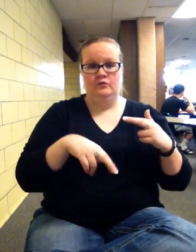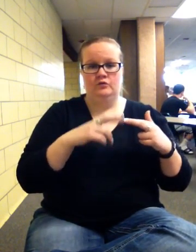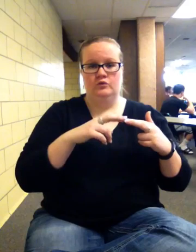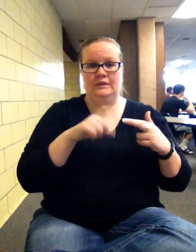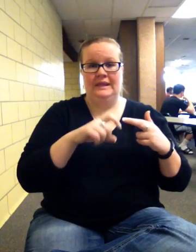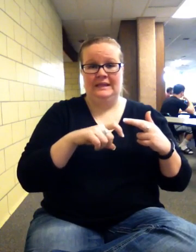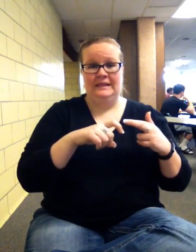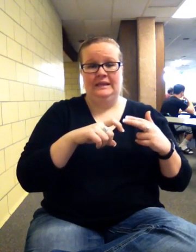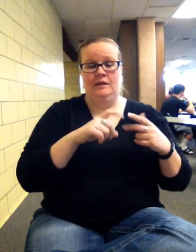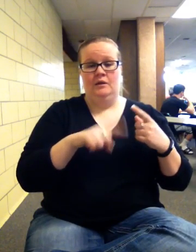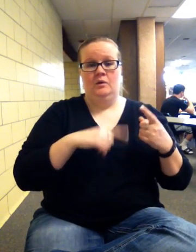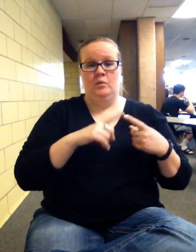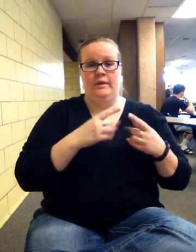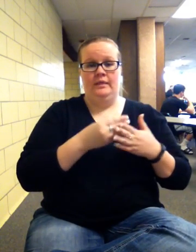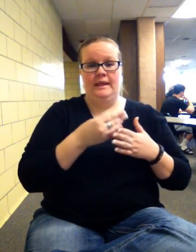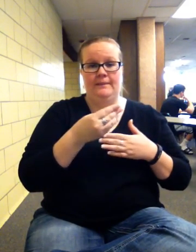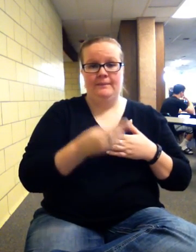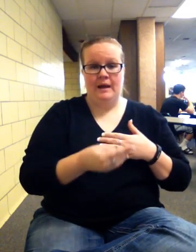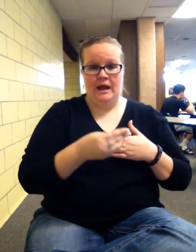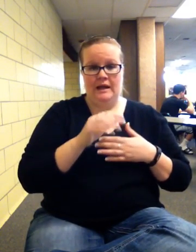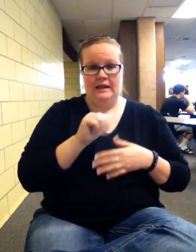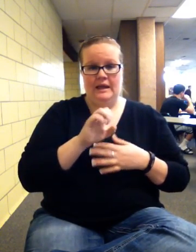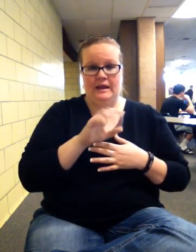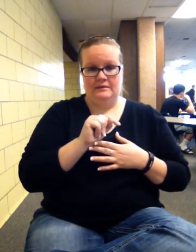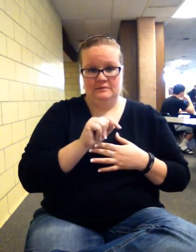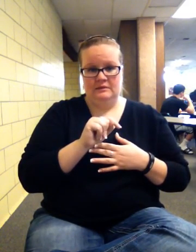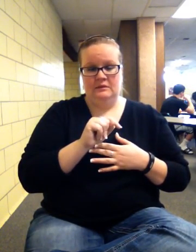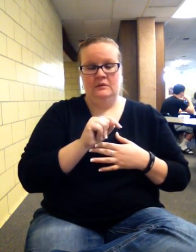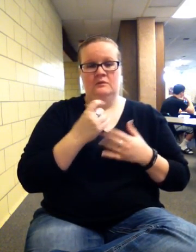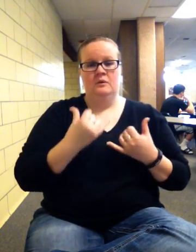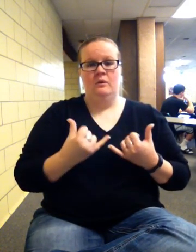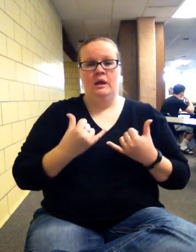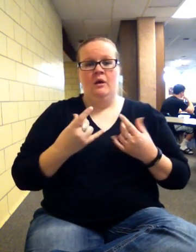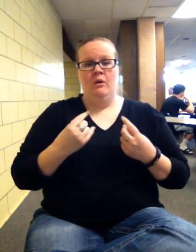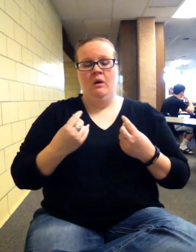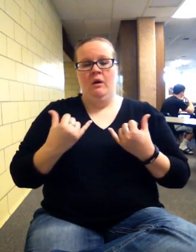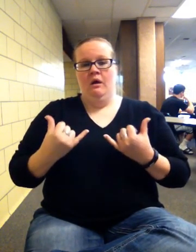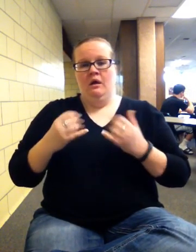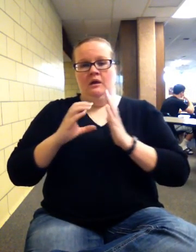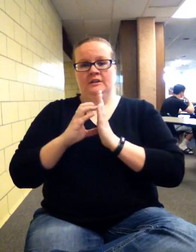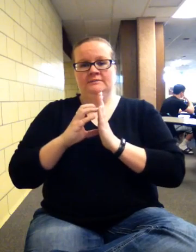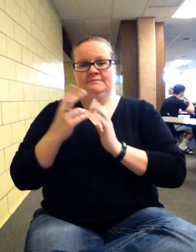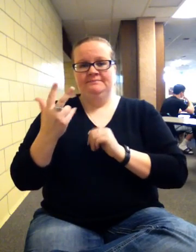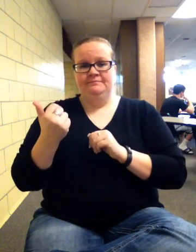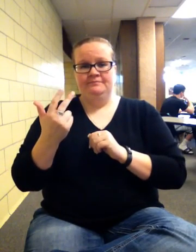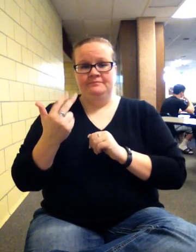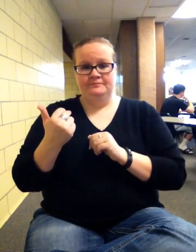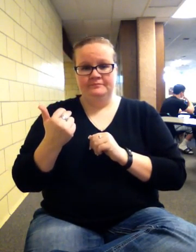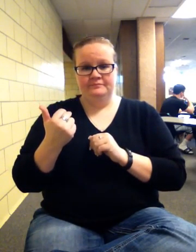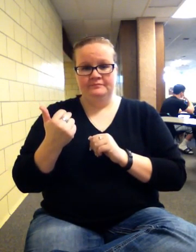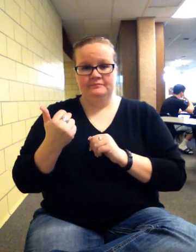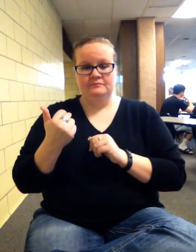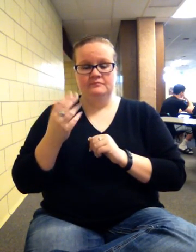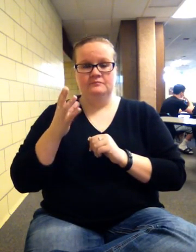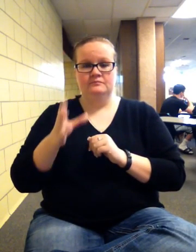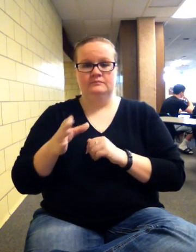get when they're buying assets. So now what we're going do in this chapter, chapter 13, is we're going to talk about how